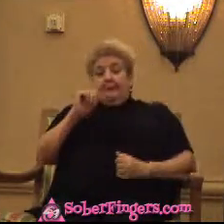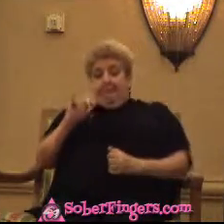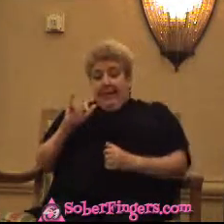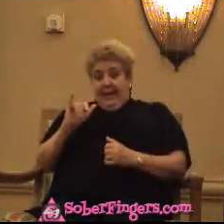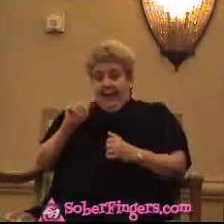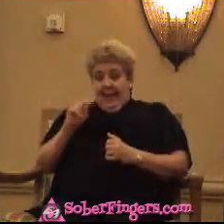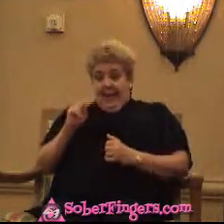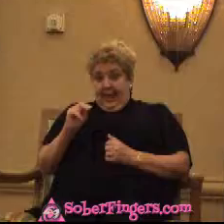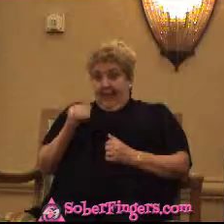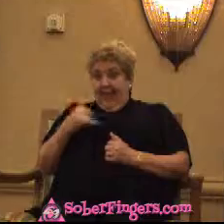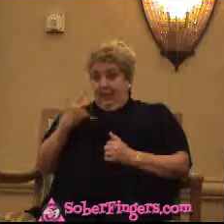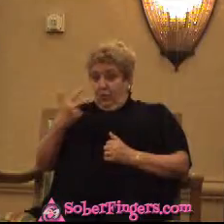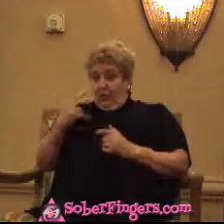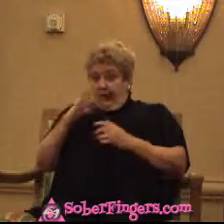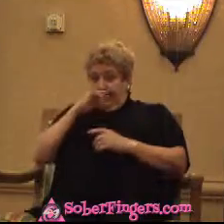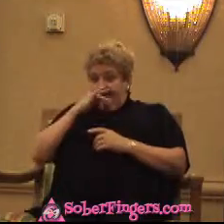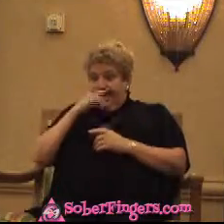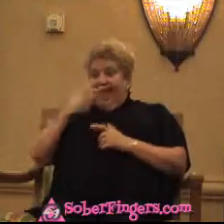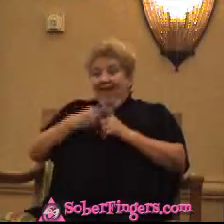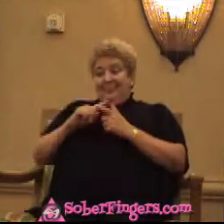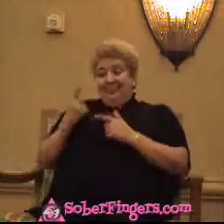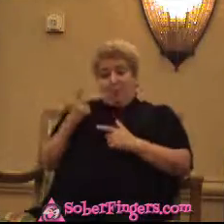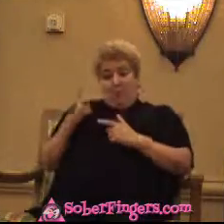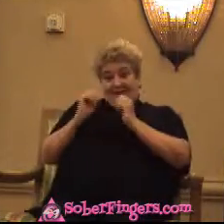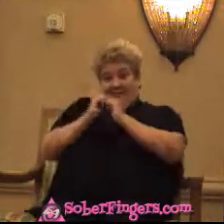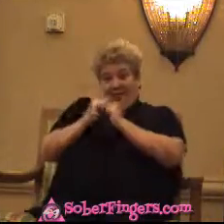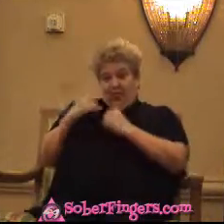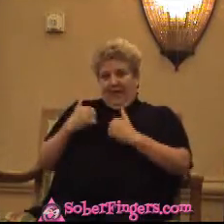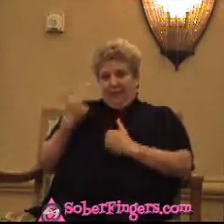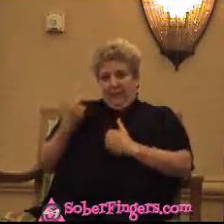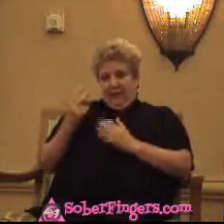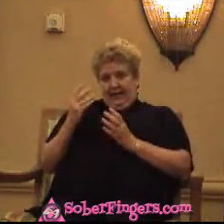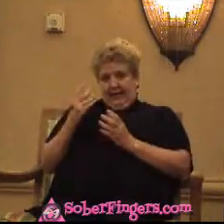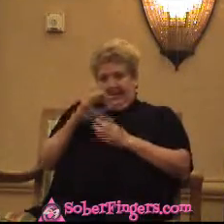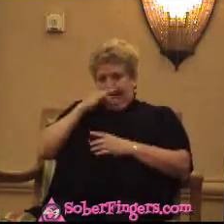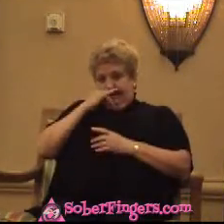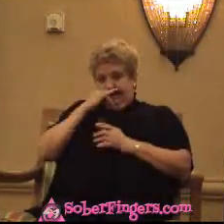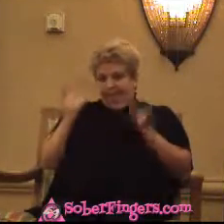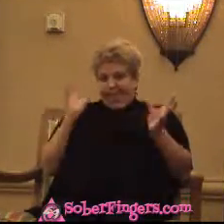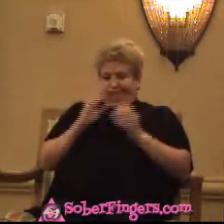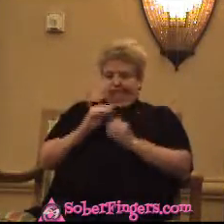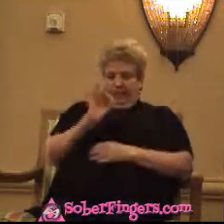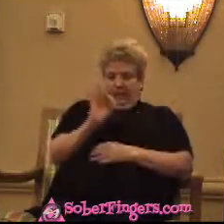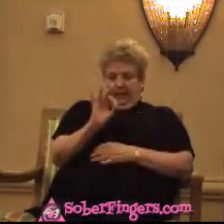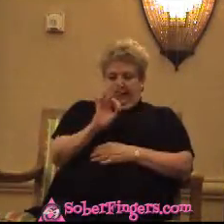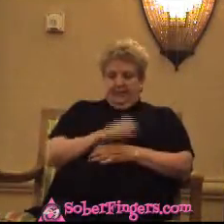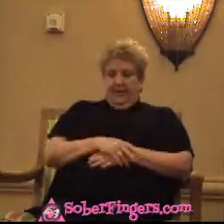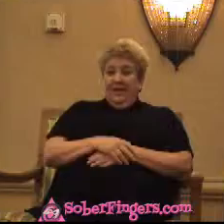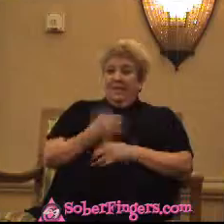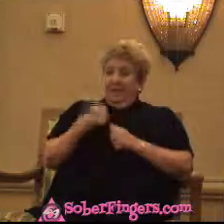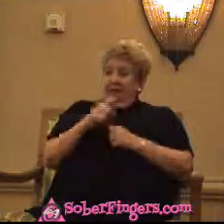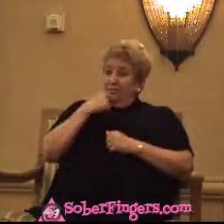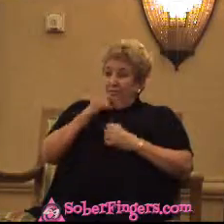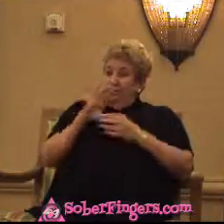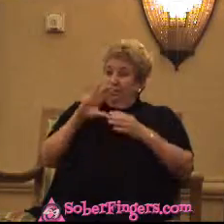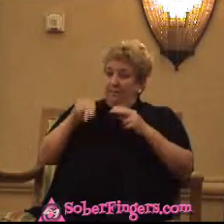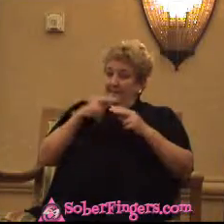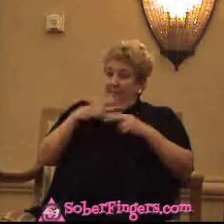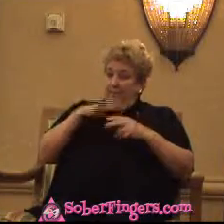And this mixed conglomerate of things. I told you about my one daughter, she's still out there, hopefully she'll get sober one of these days. Our son married